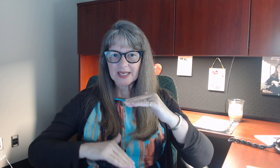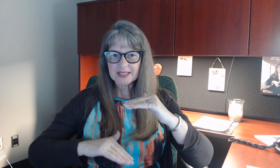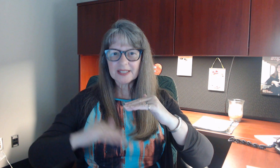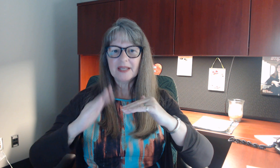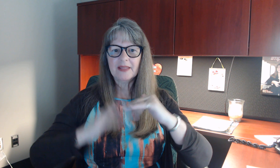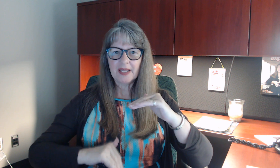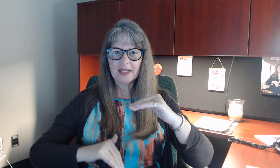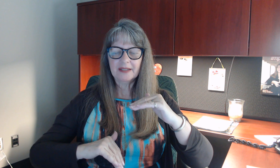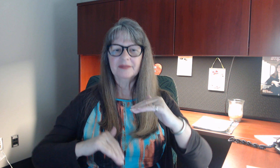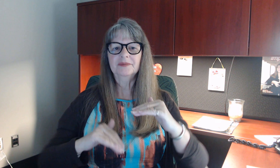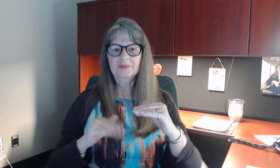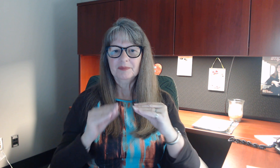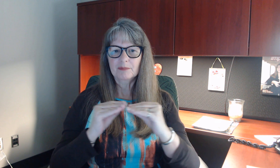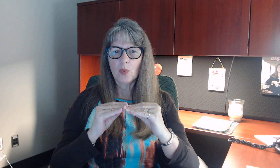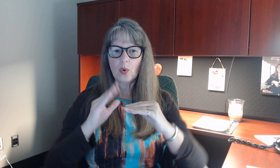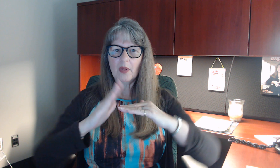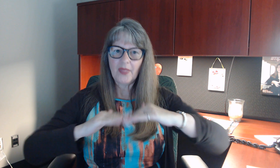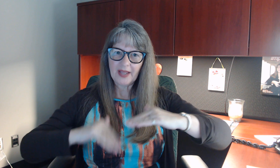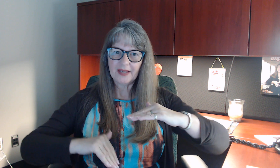less than, more than.